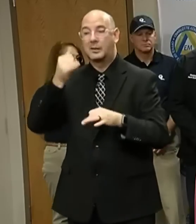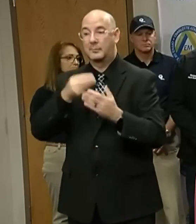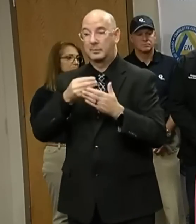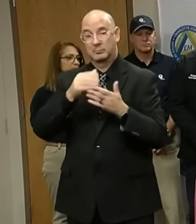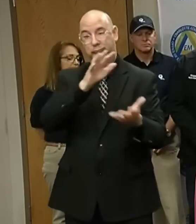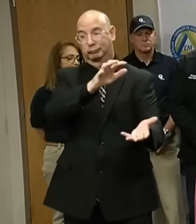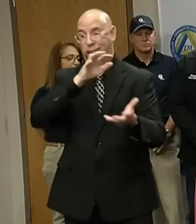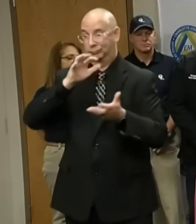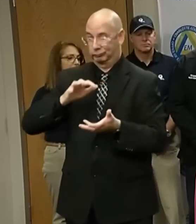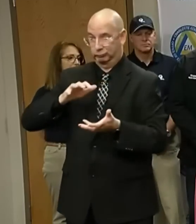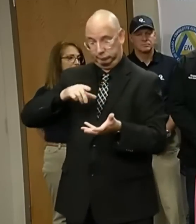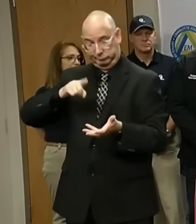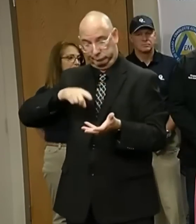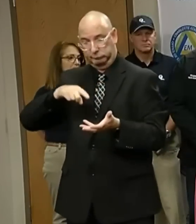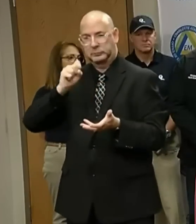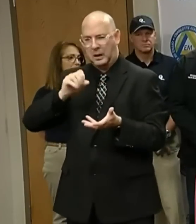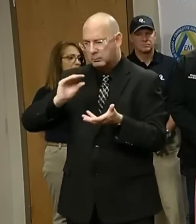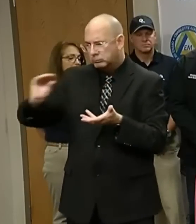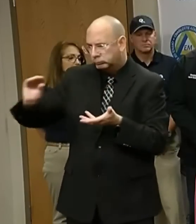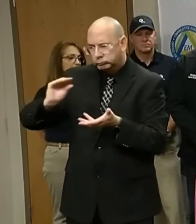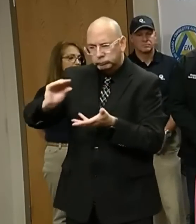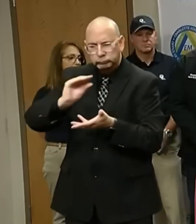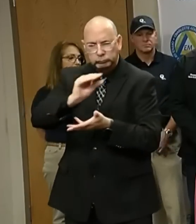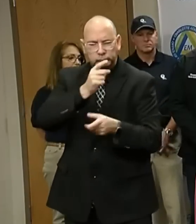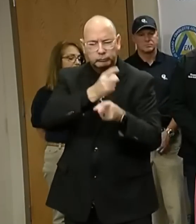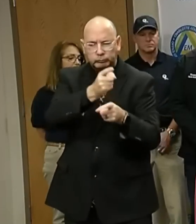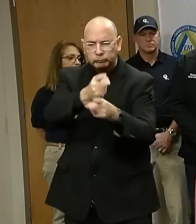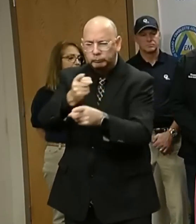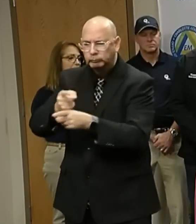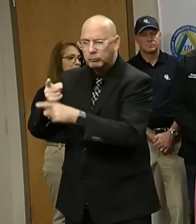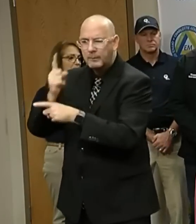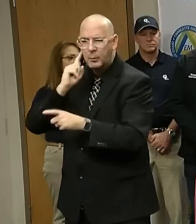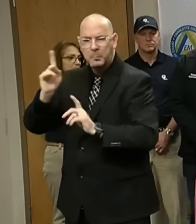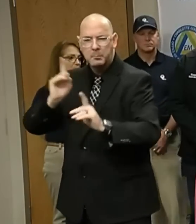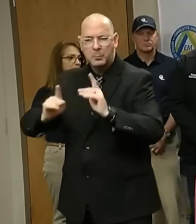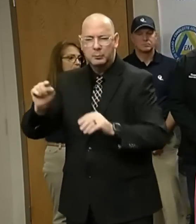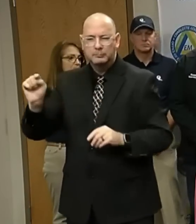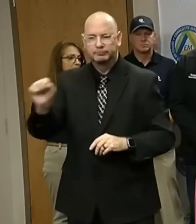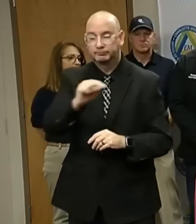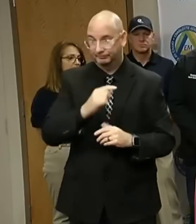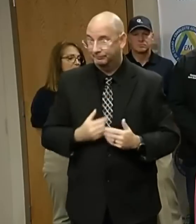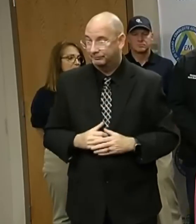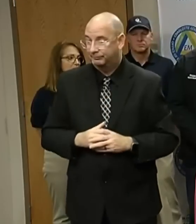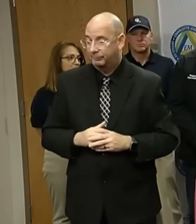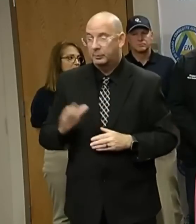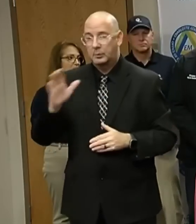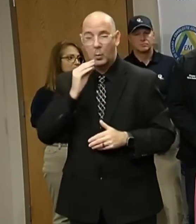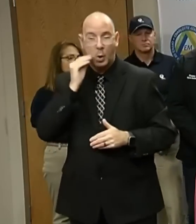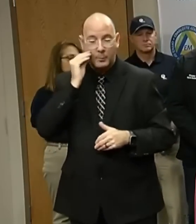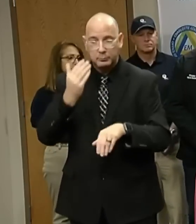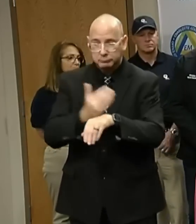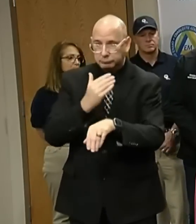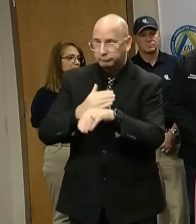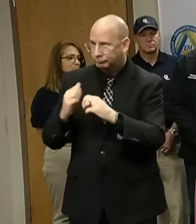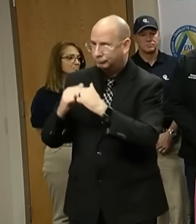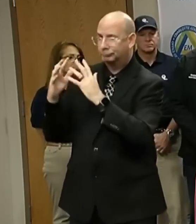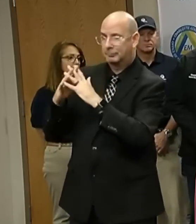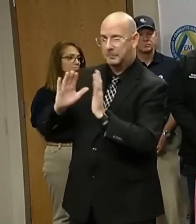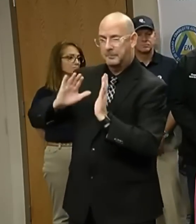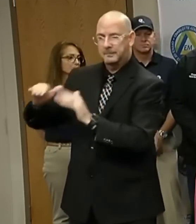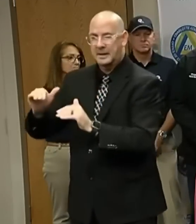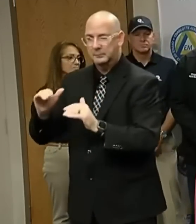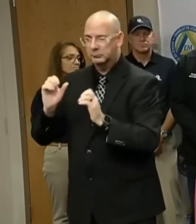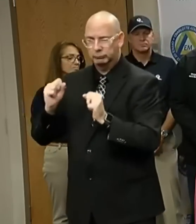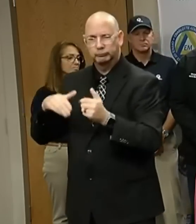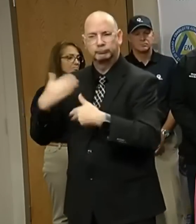and micro-target them and get them directly to the ground as quickly and efficiently as possible. As I said this morning,